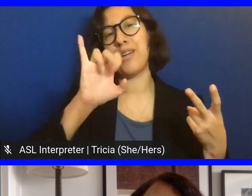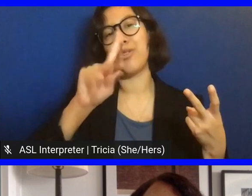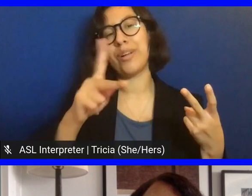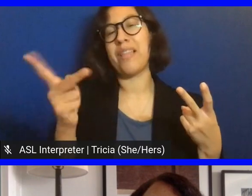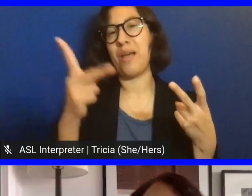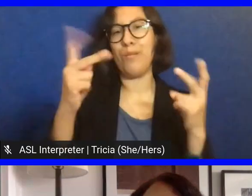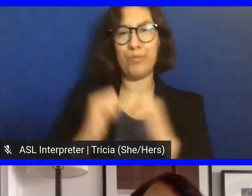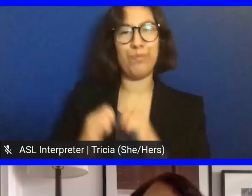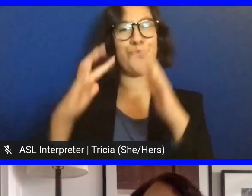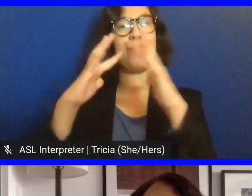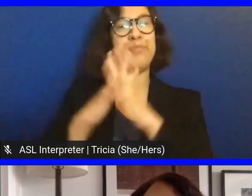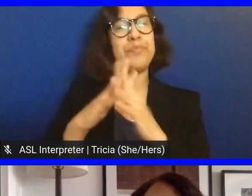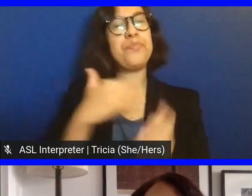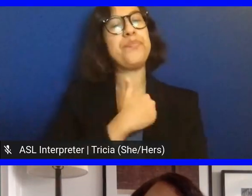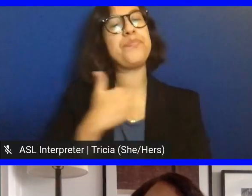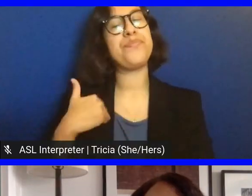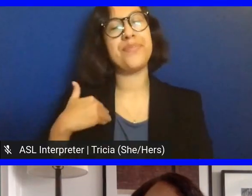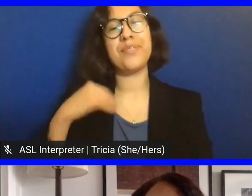Awakes.